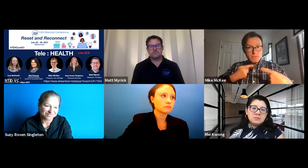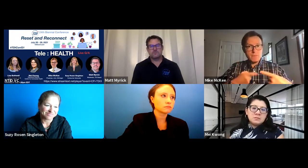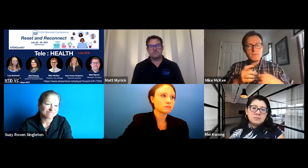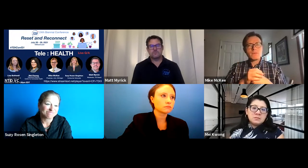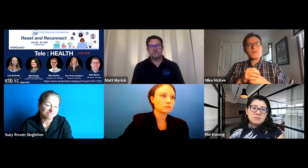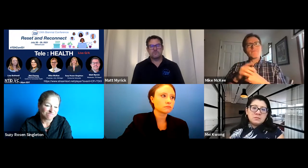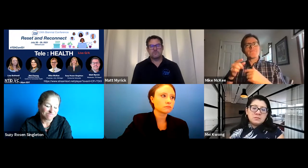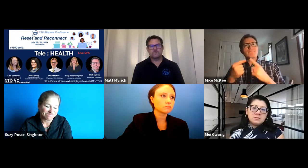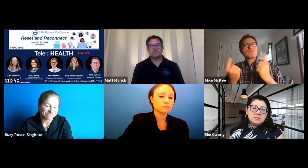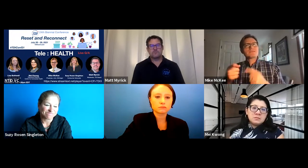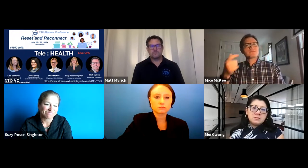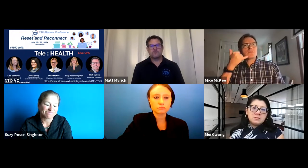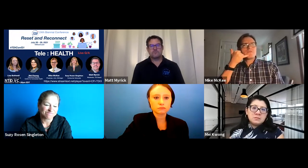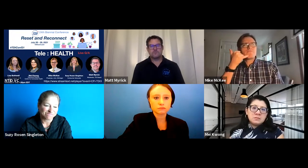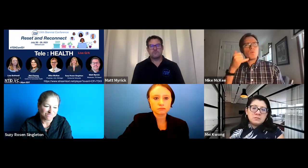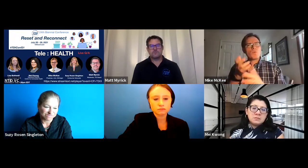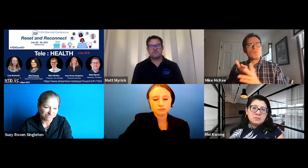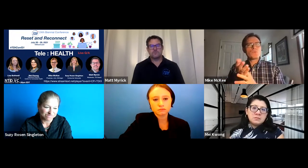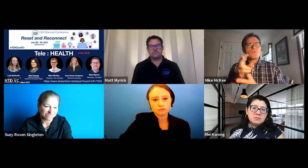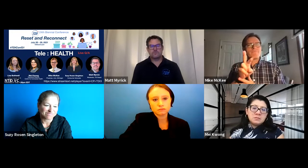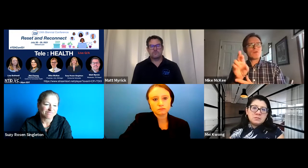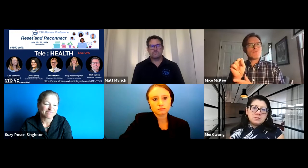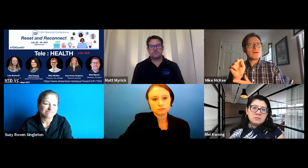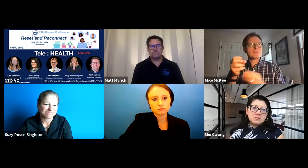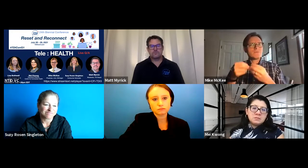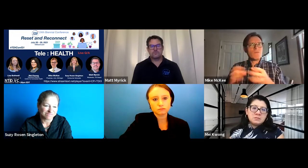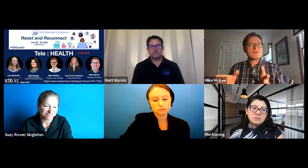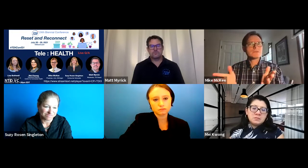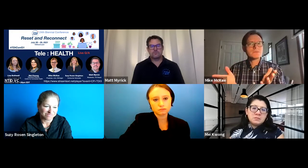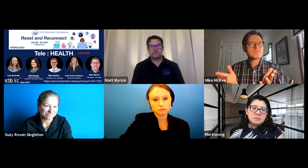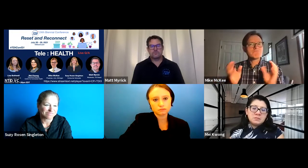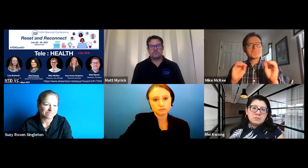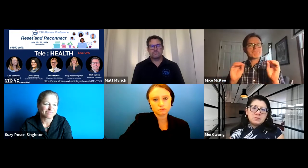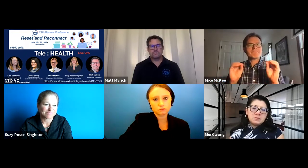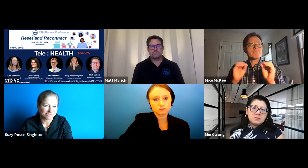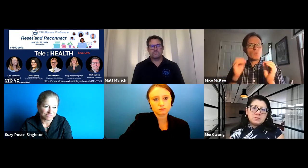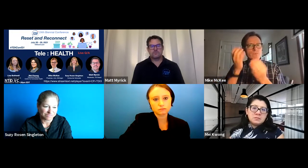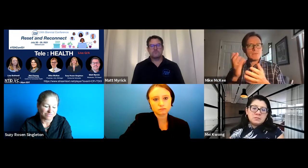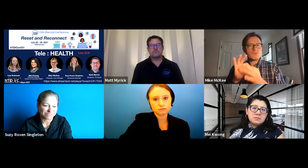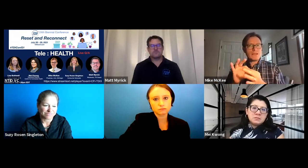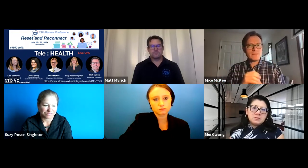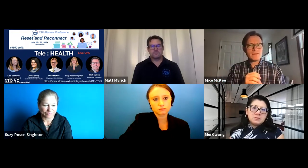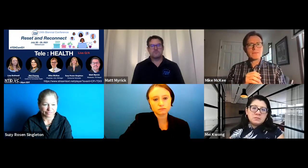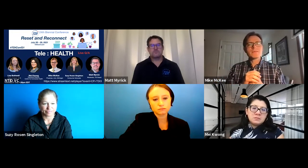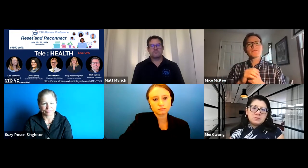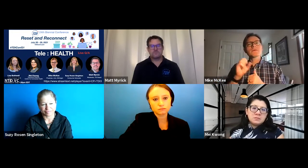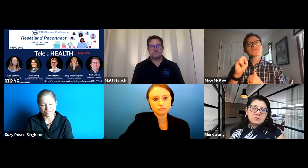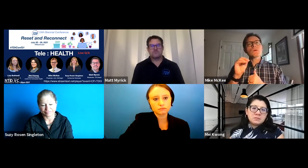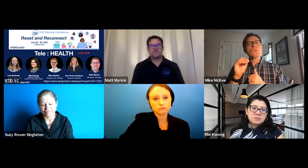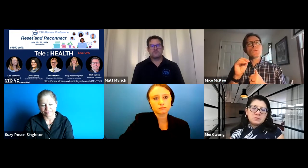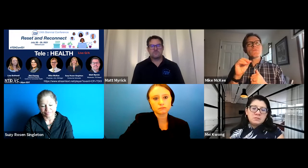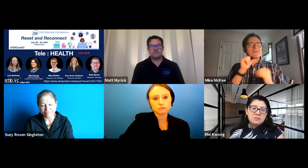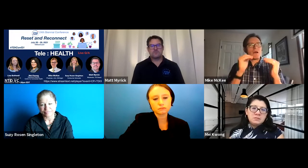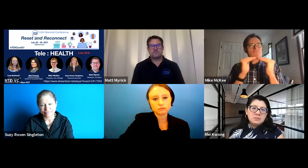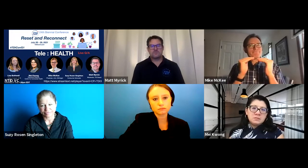see their presentation. Are they struggling are they having shortness of breath? Through a phone, a VRS, all of that is lost. All of that visual input is lost. There's no